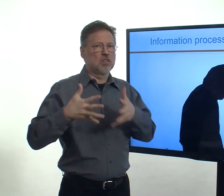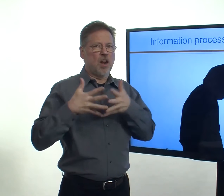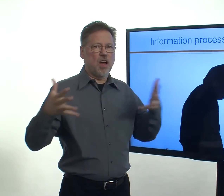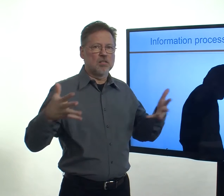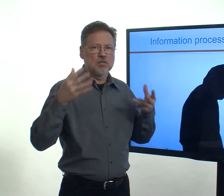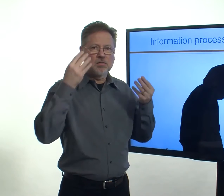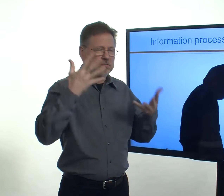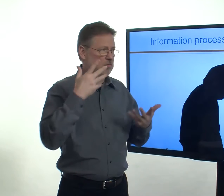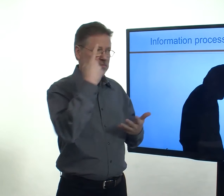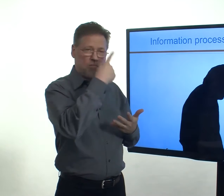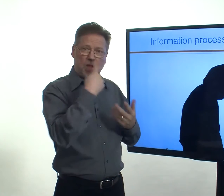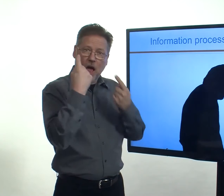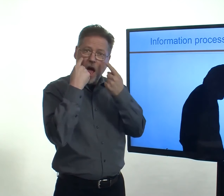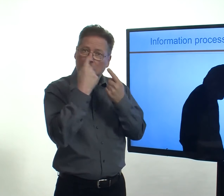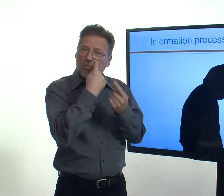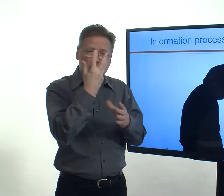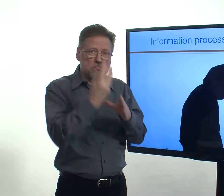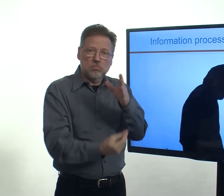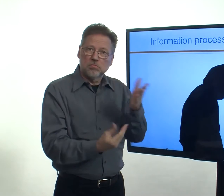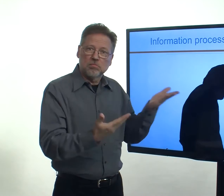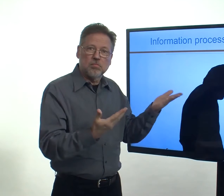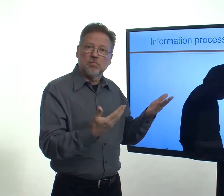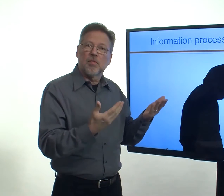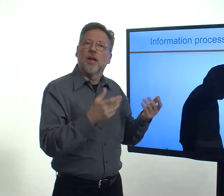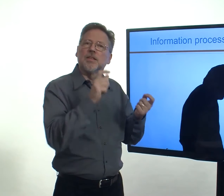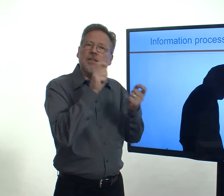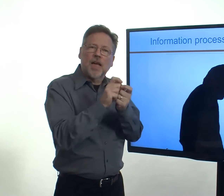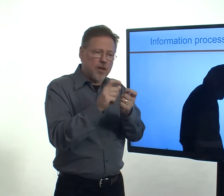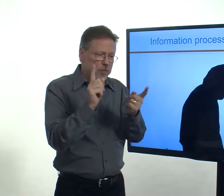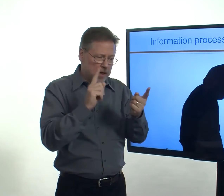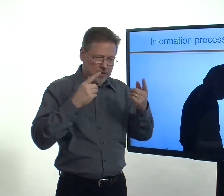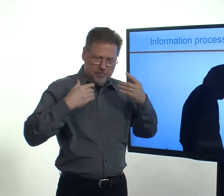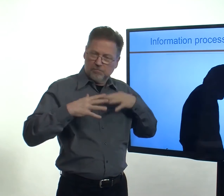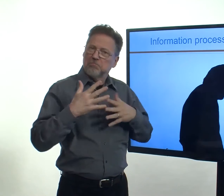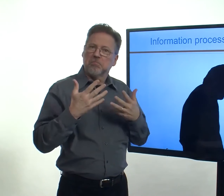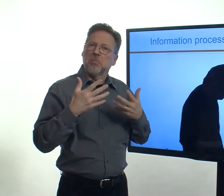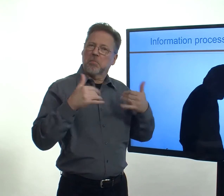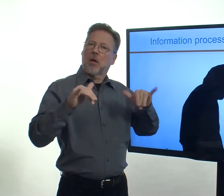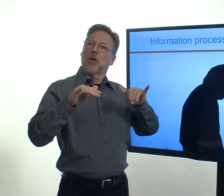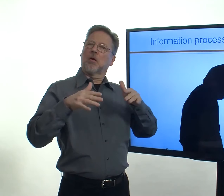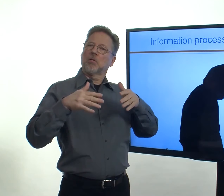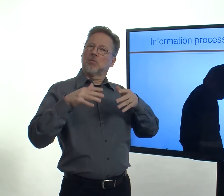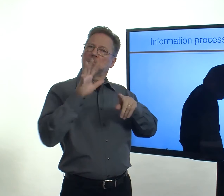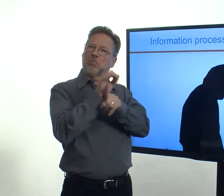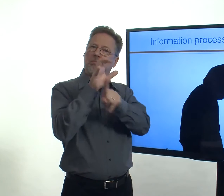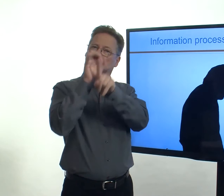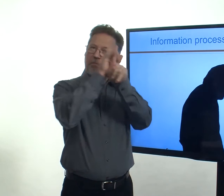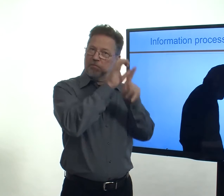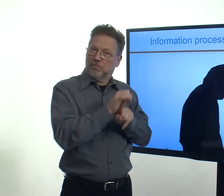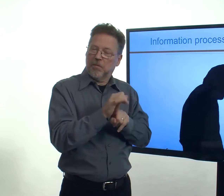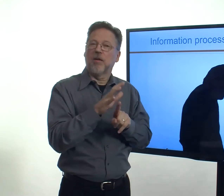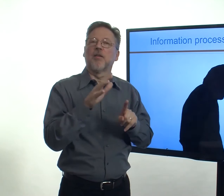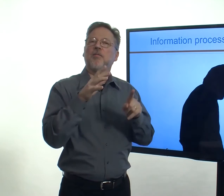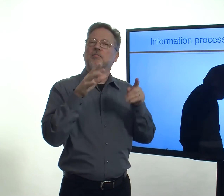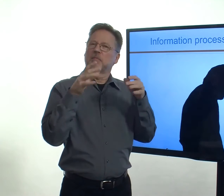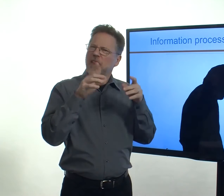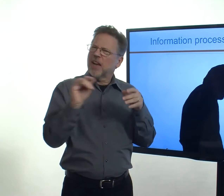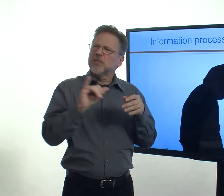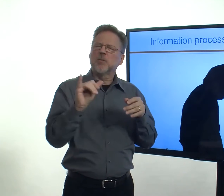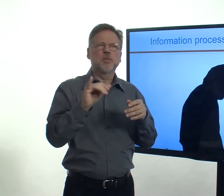it despite the absence of full detail. For example, his eyes can't be seen, nor exactly where his hands contact his torso, yet the